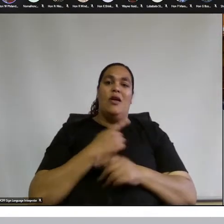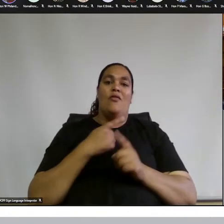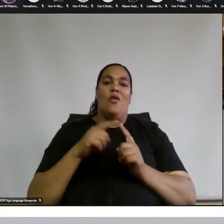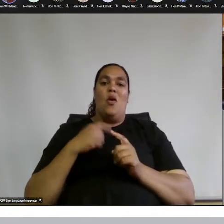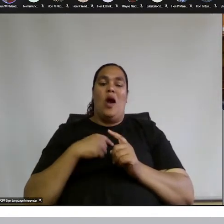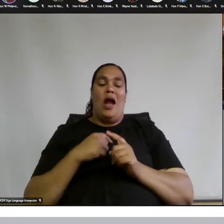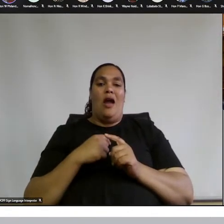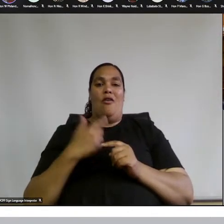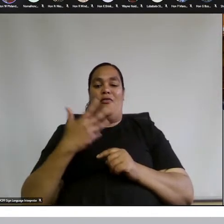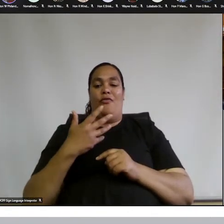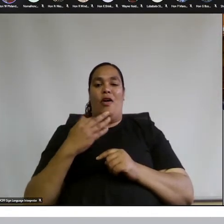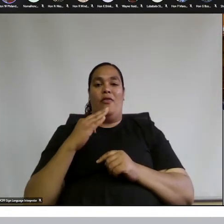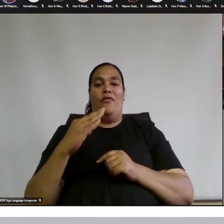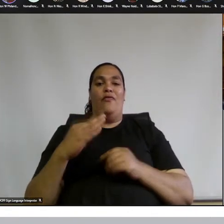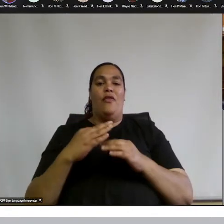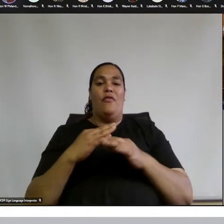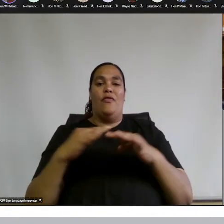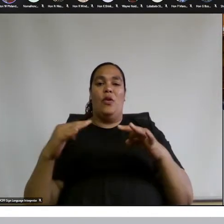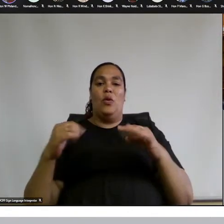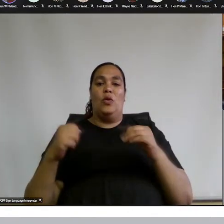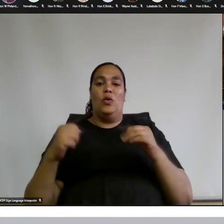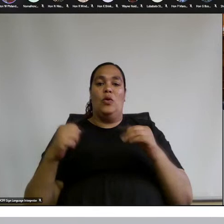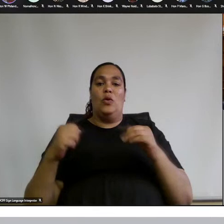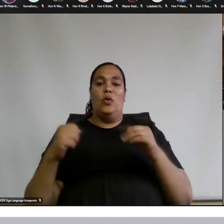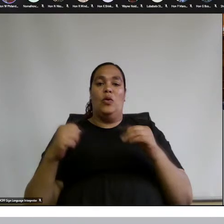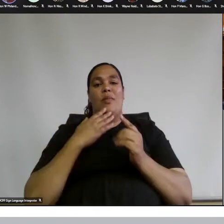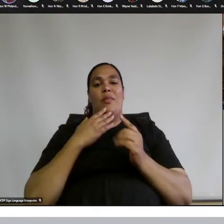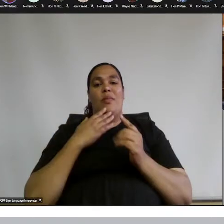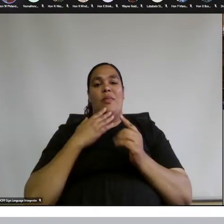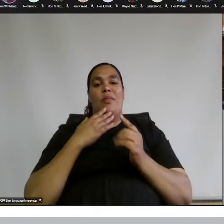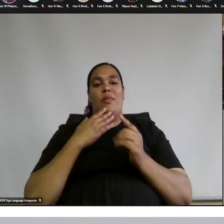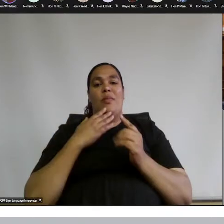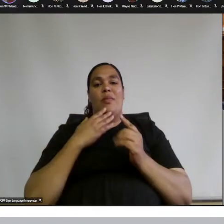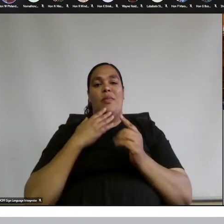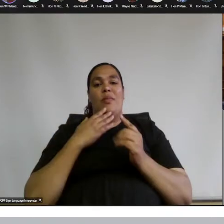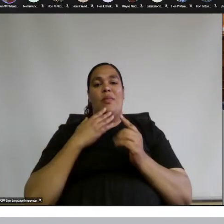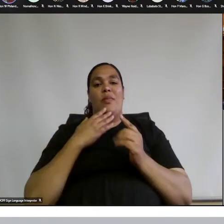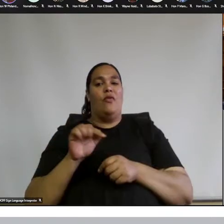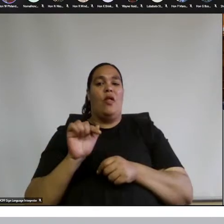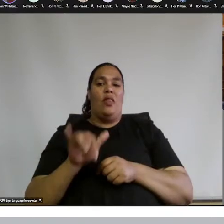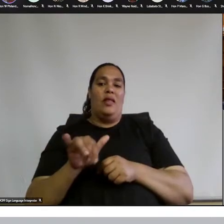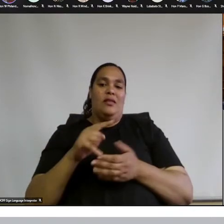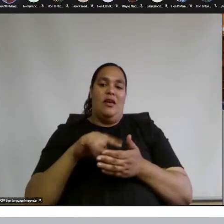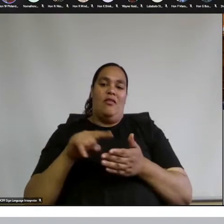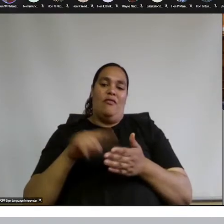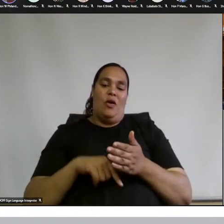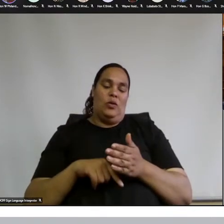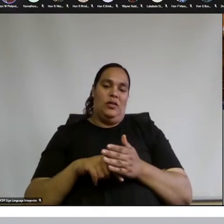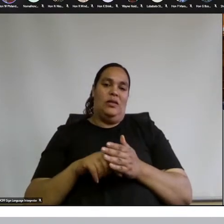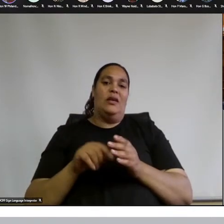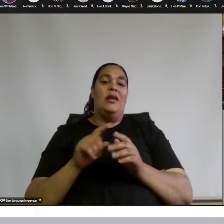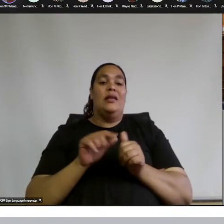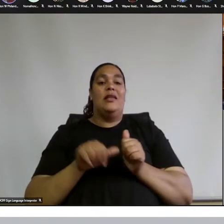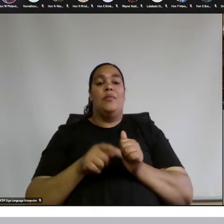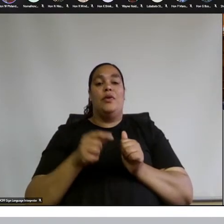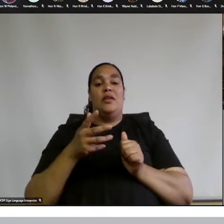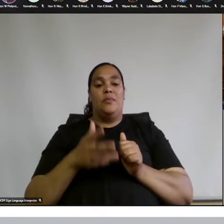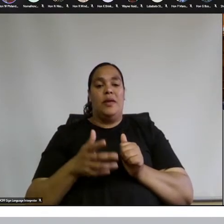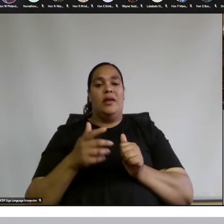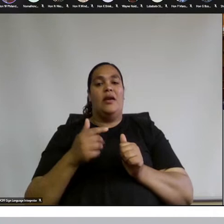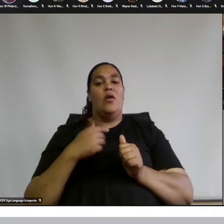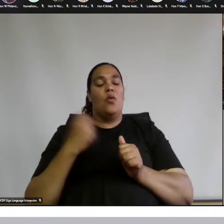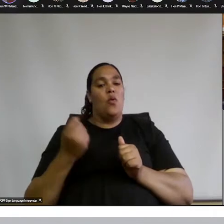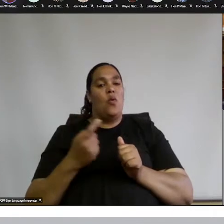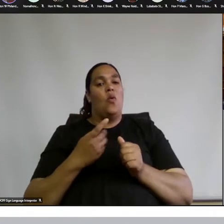our fifth floor support. Thank you for your value and contributions to this vote especially. Deputy Speaker, may we